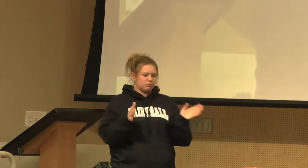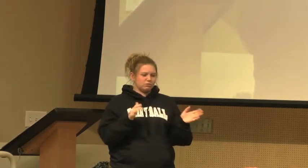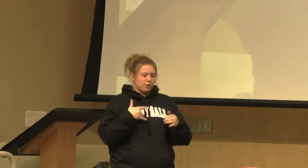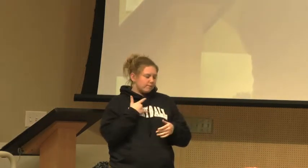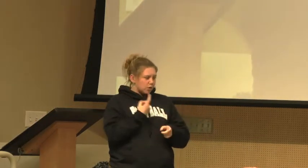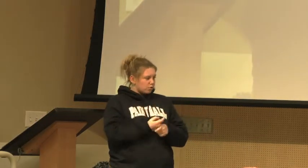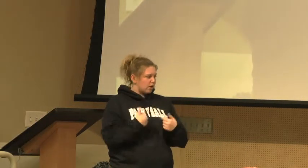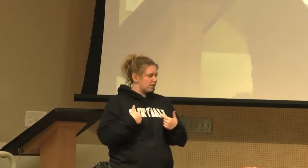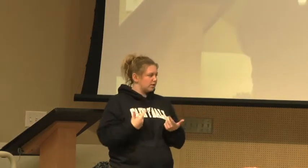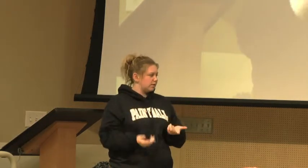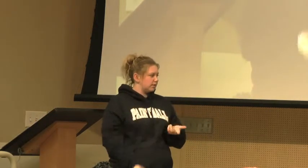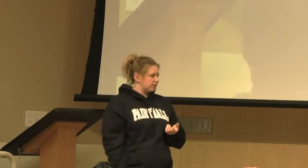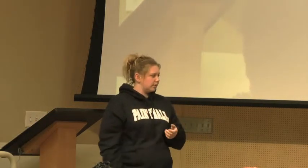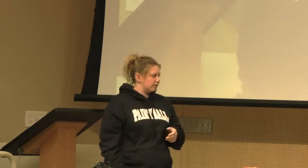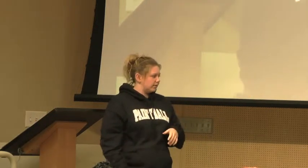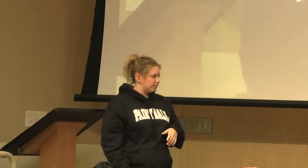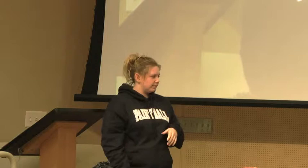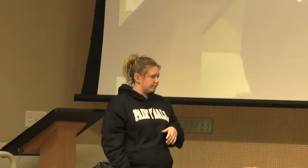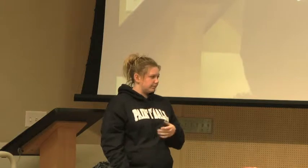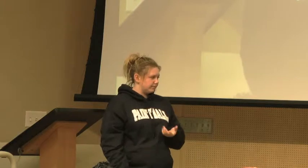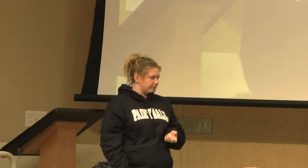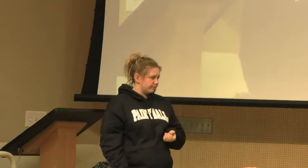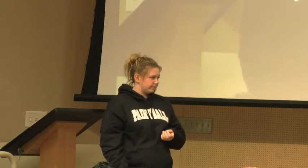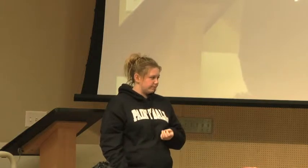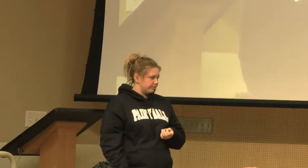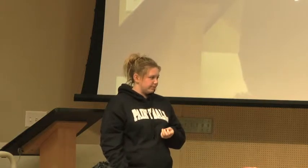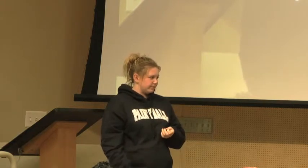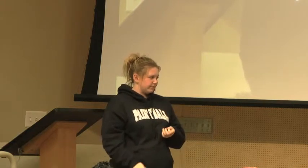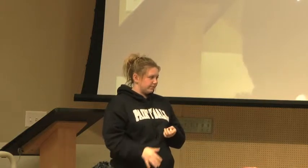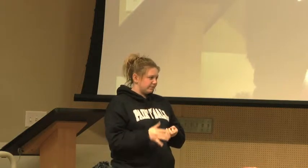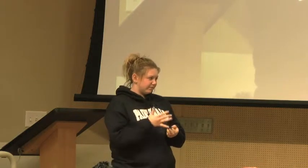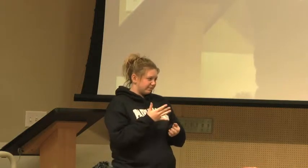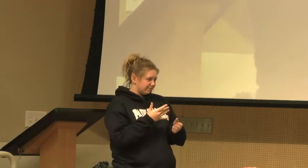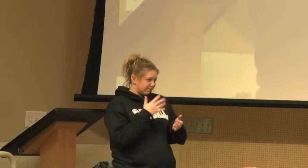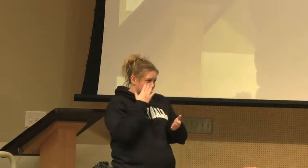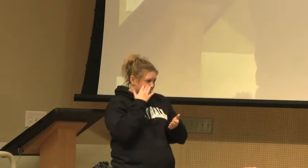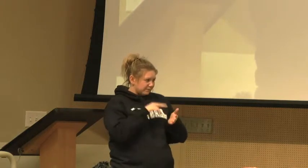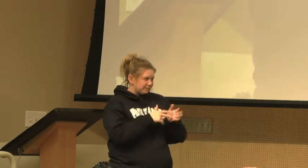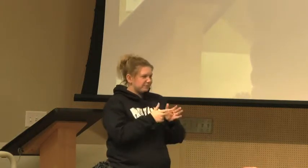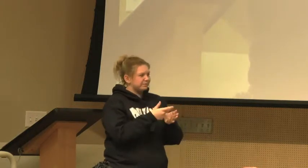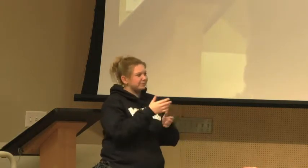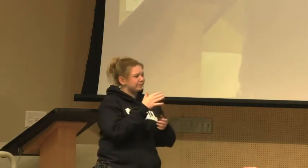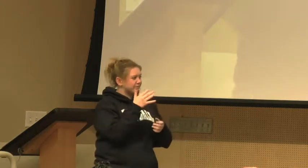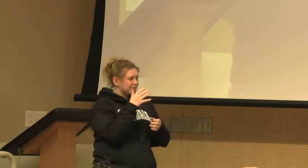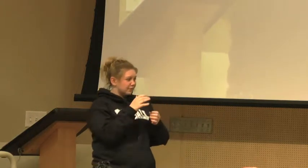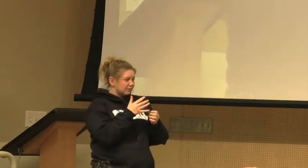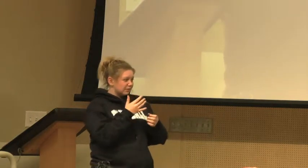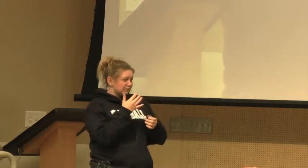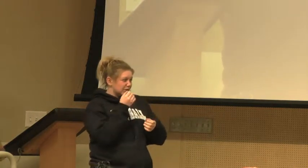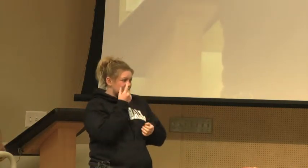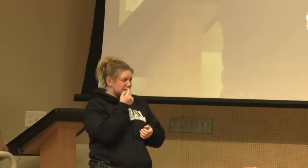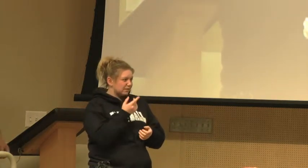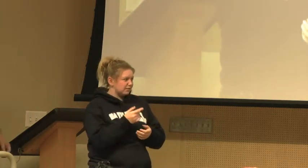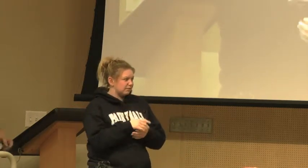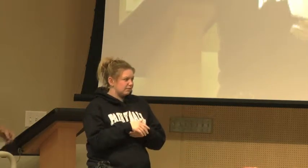the Writing Center class, as well as the previous class of AE, are not the same. So maybe possibly RIT has